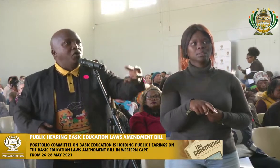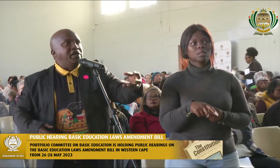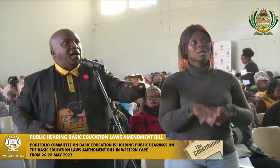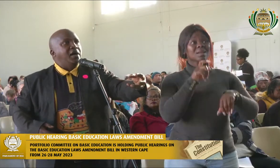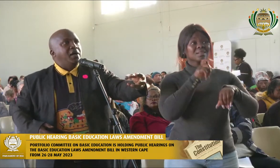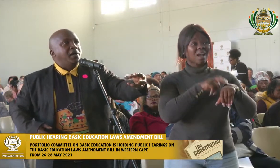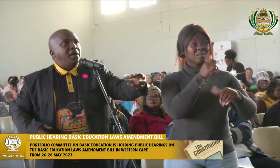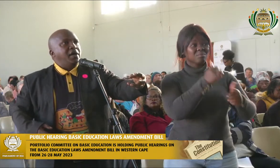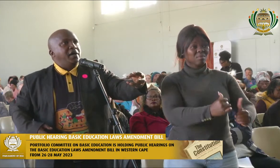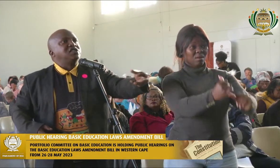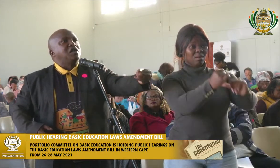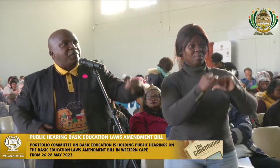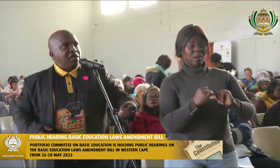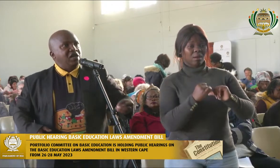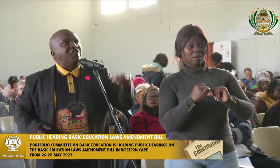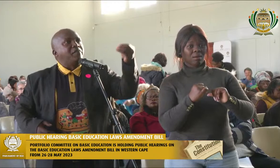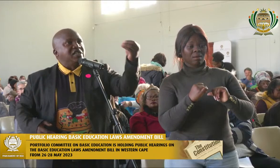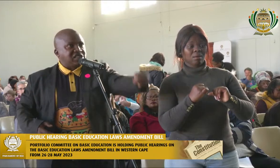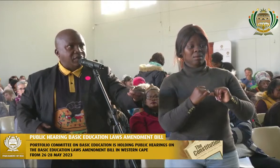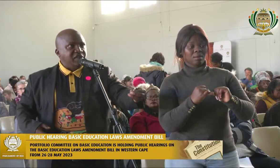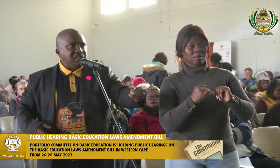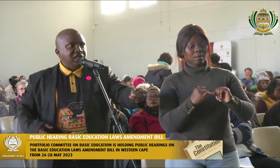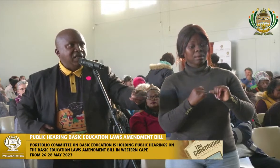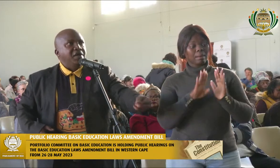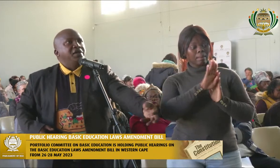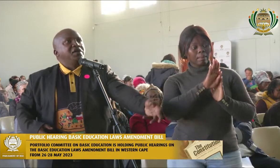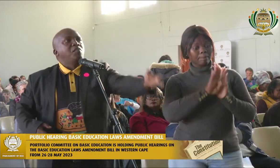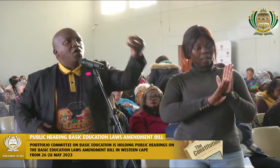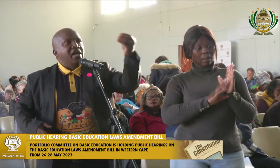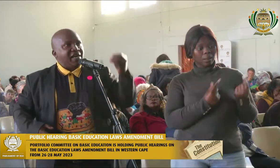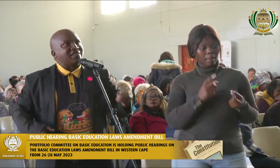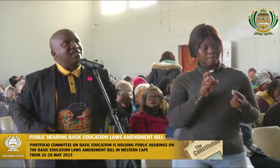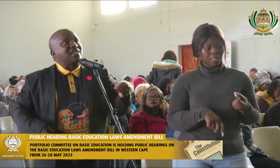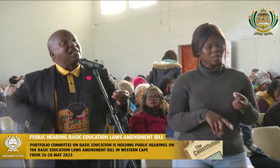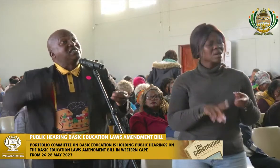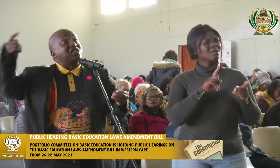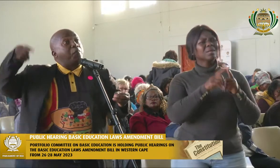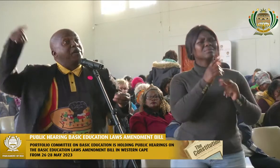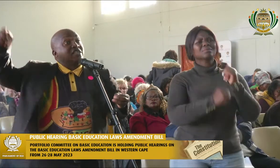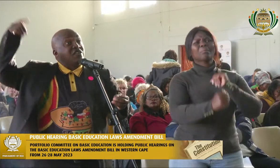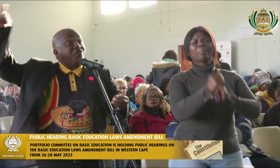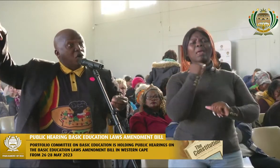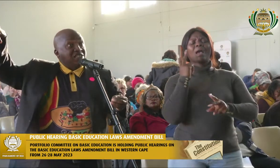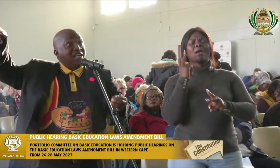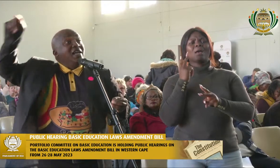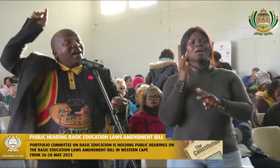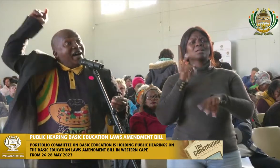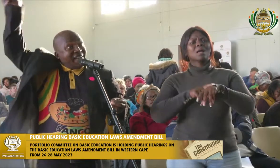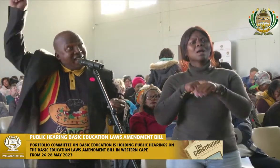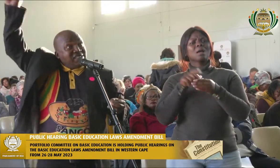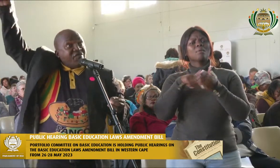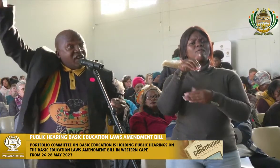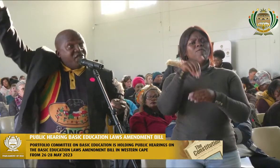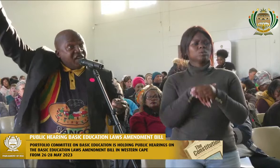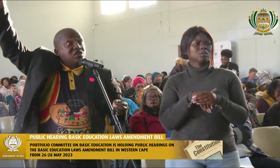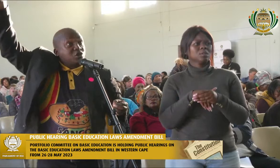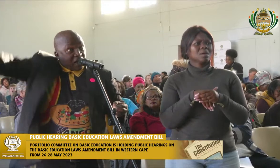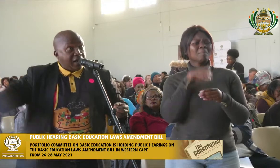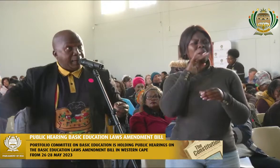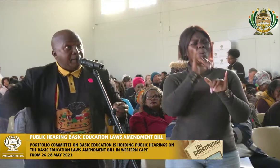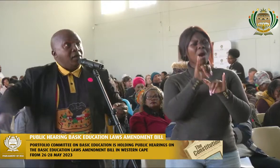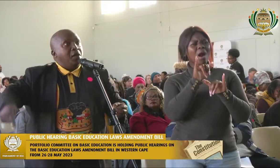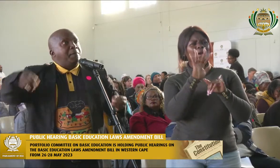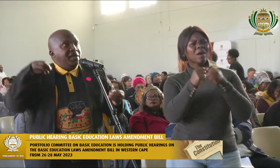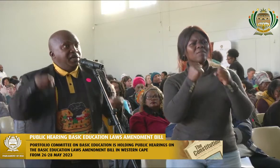xa nibuya ezi bill ufanele uba zisebenzile nibuye ngexesha xa sizawuphinda sivote another 5 years